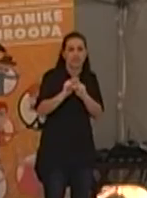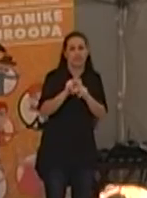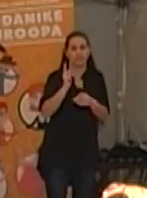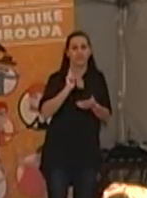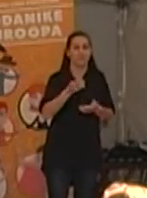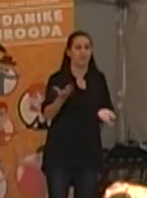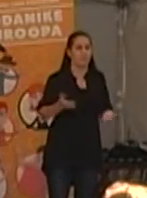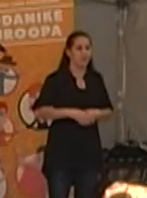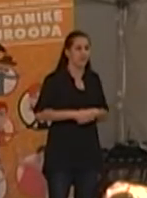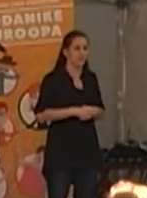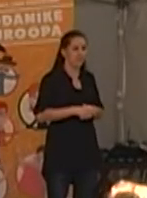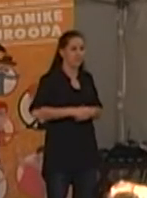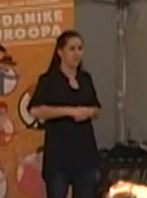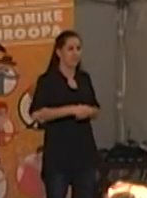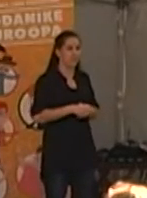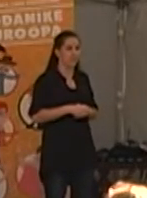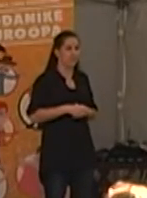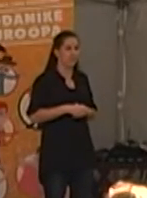Well,